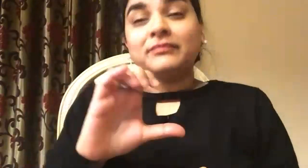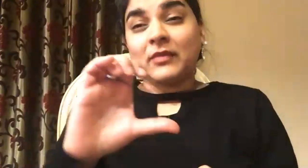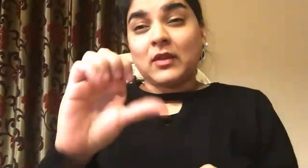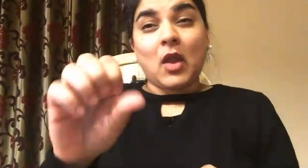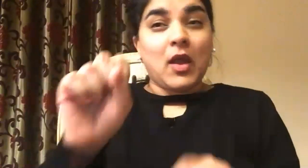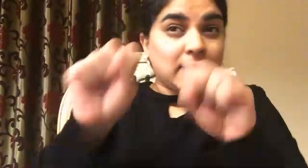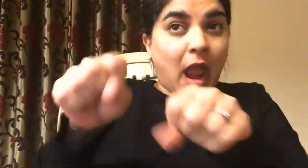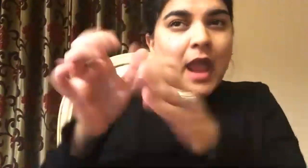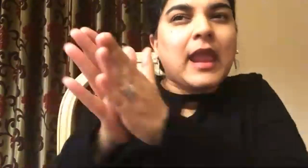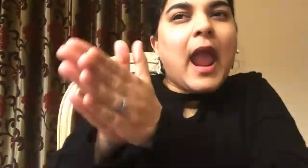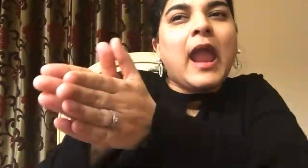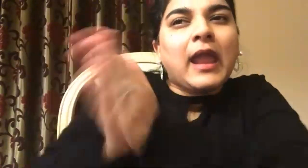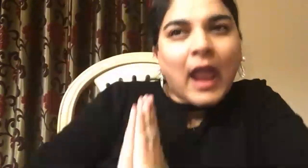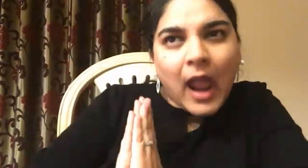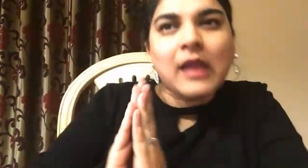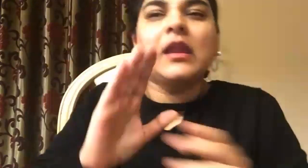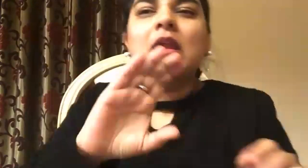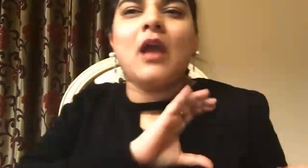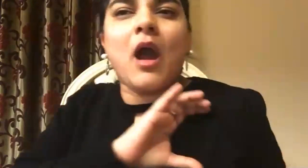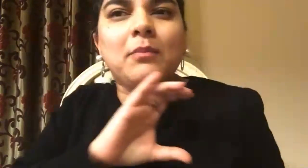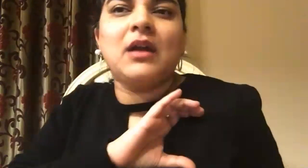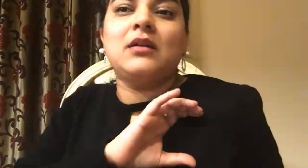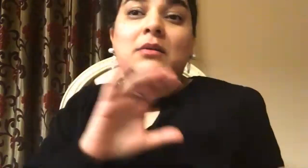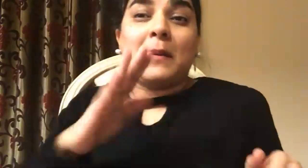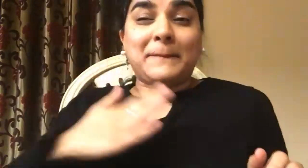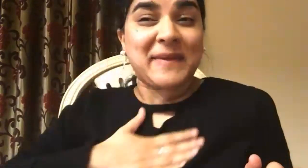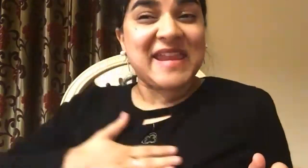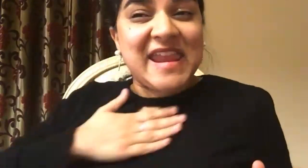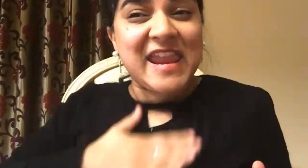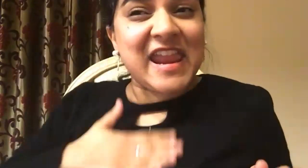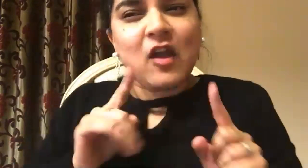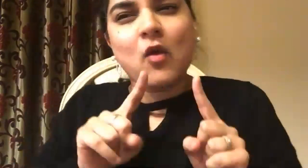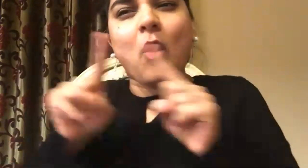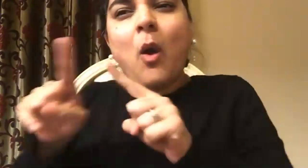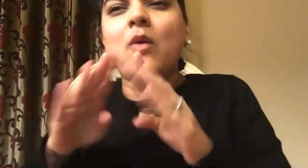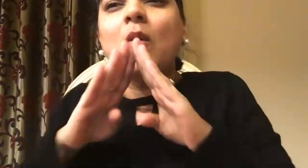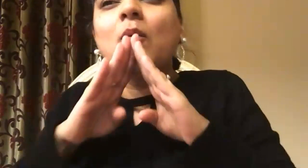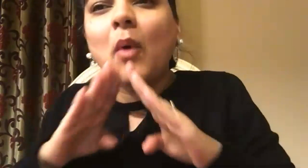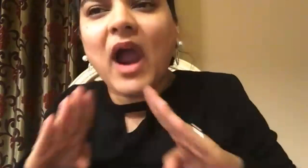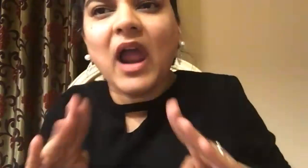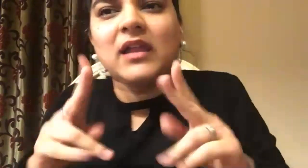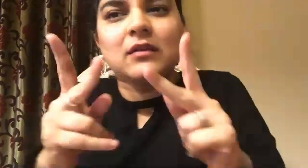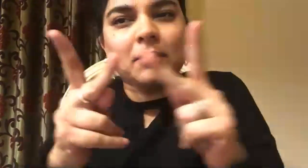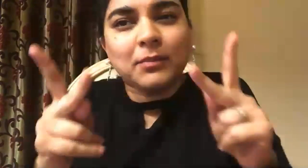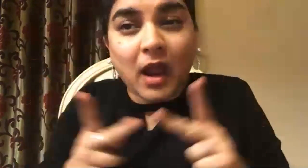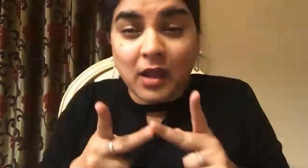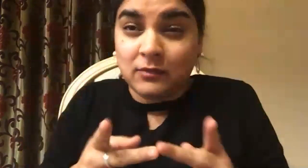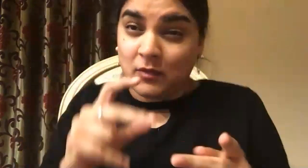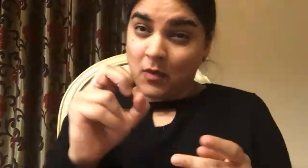you as well. Mm-hmm. So I would, for myself, I would ask the police officer, I said, could we please go to